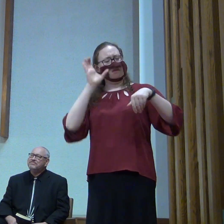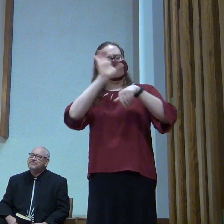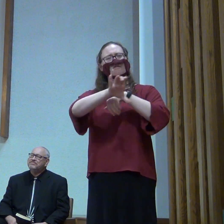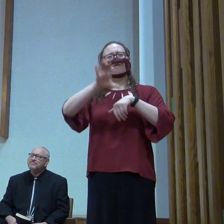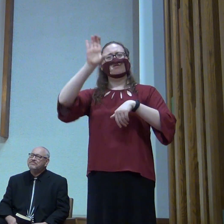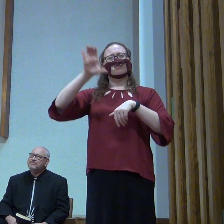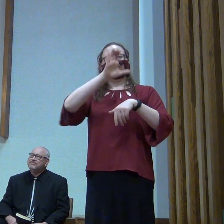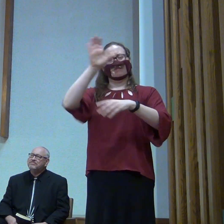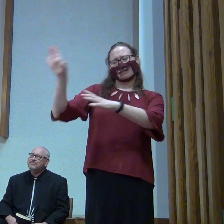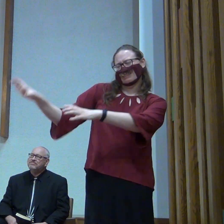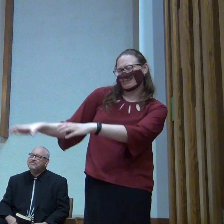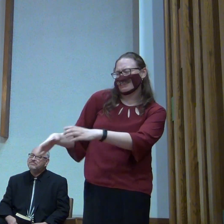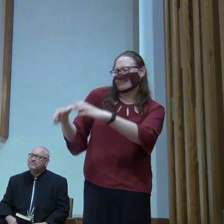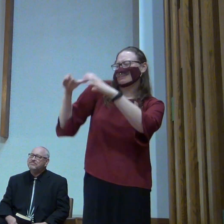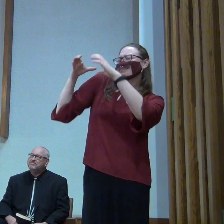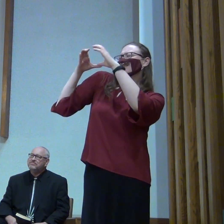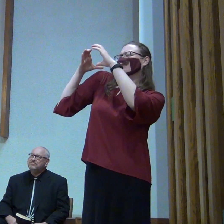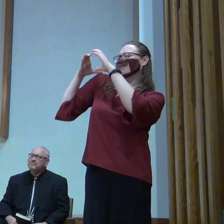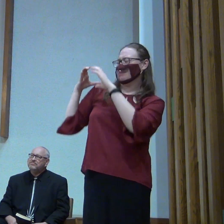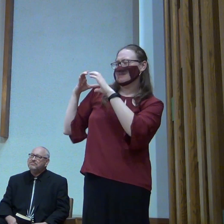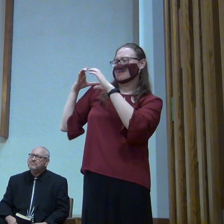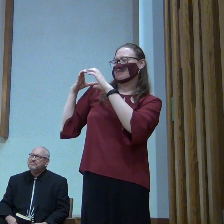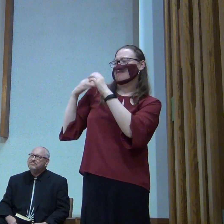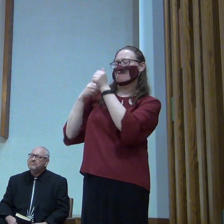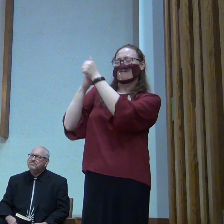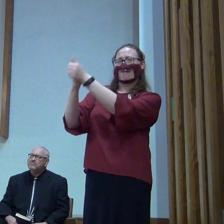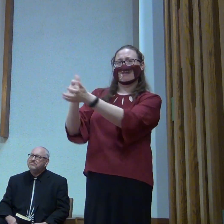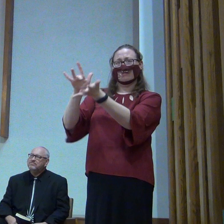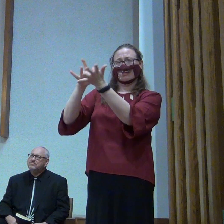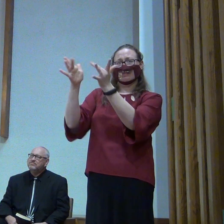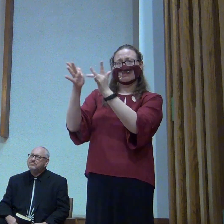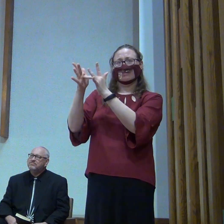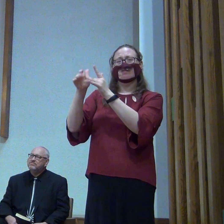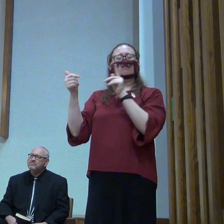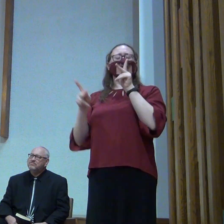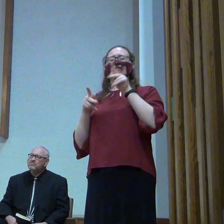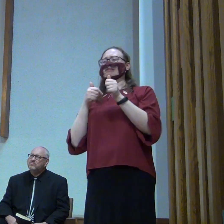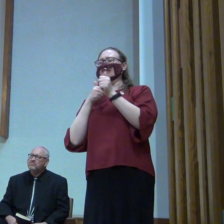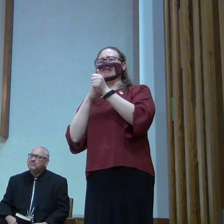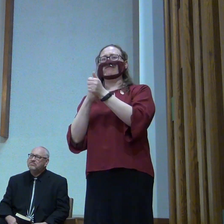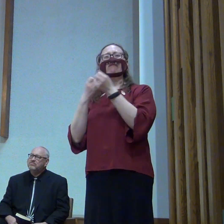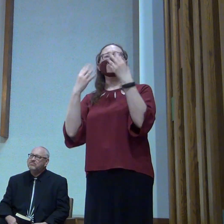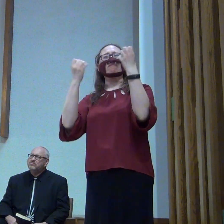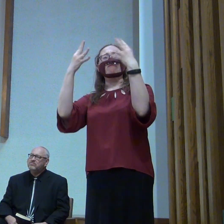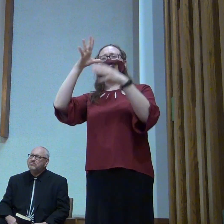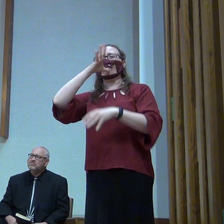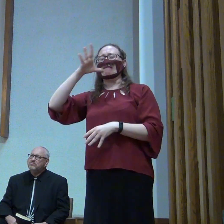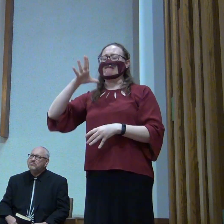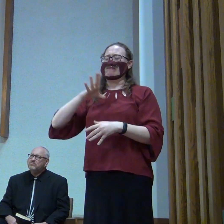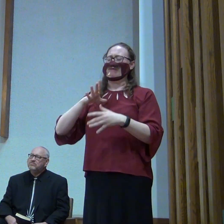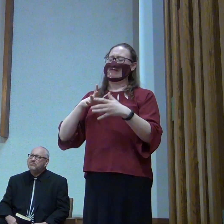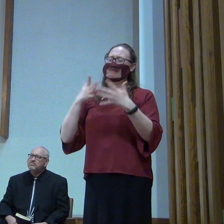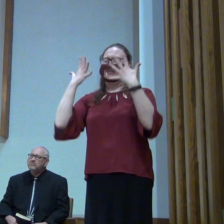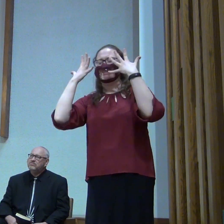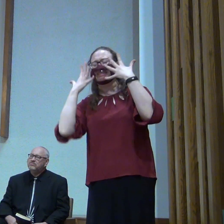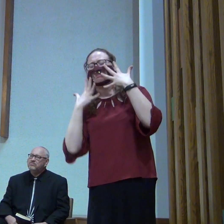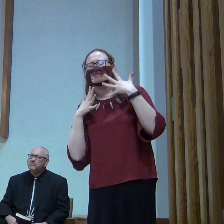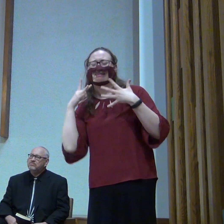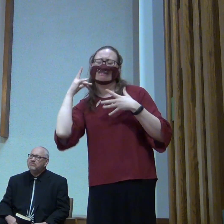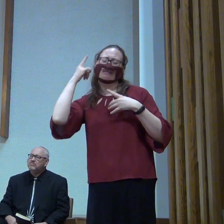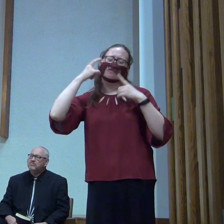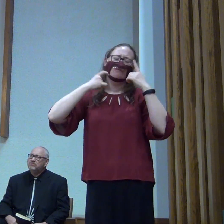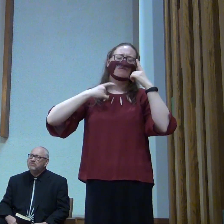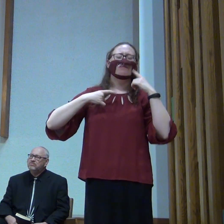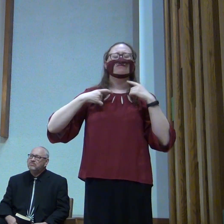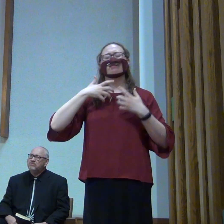him carry it behind Jesus. A large number of people followed him, including women who mourned and wailed for him.